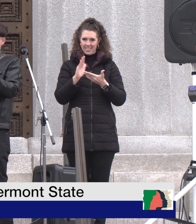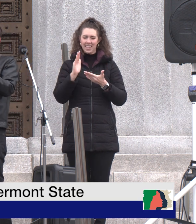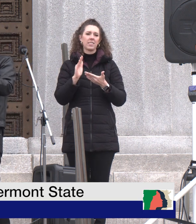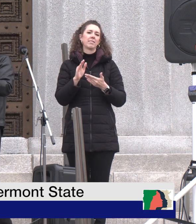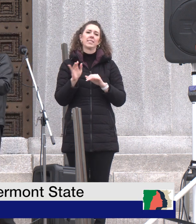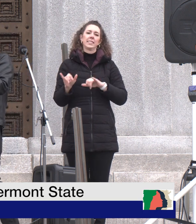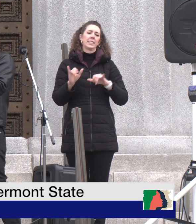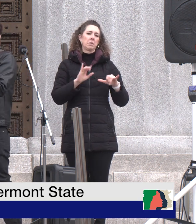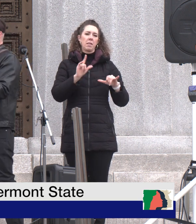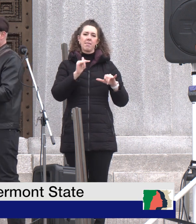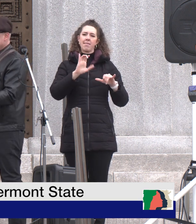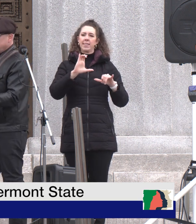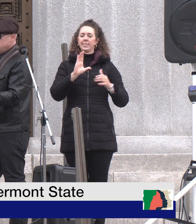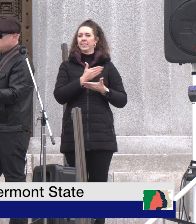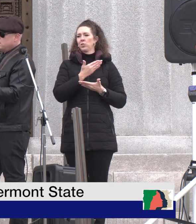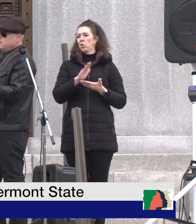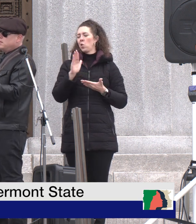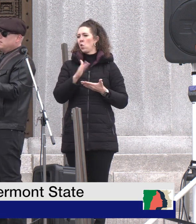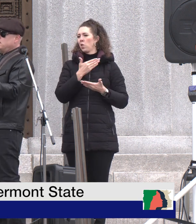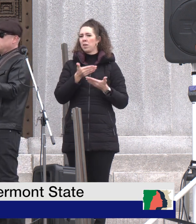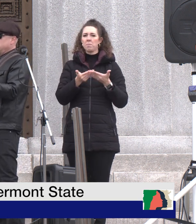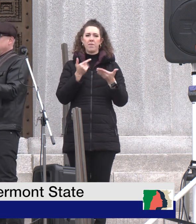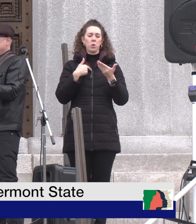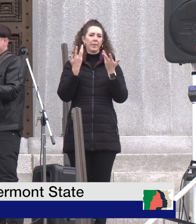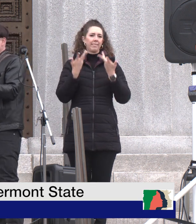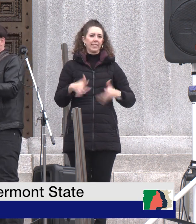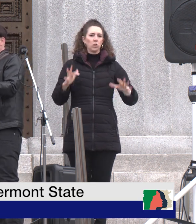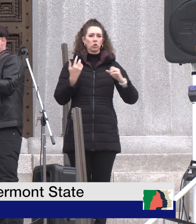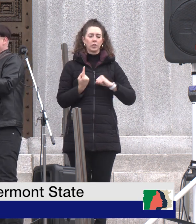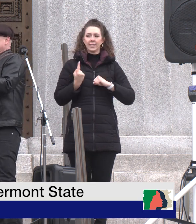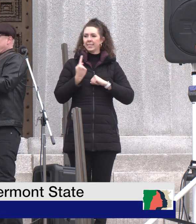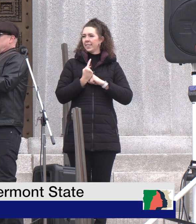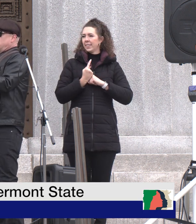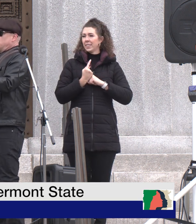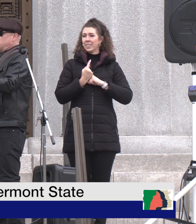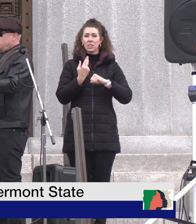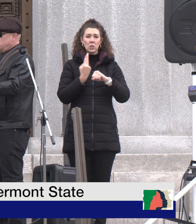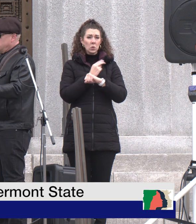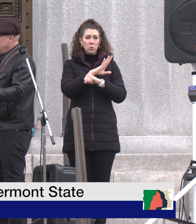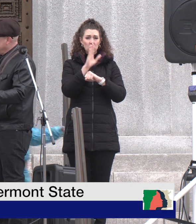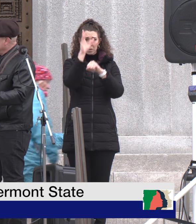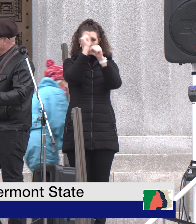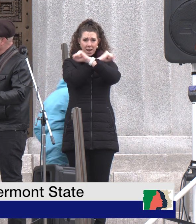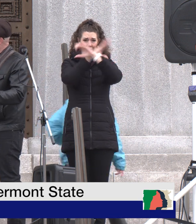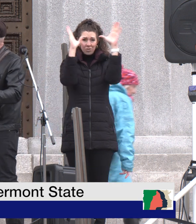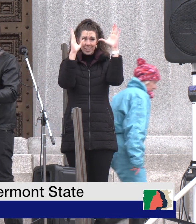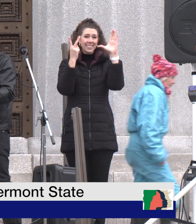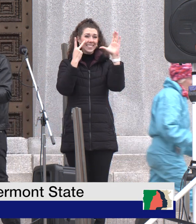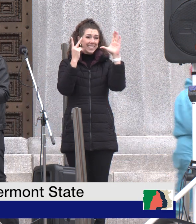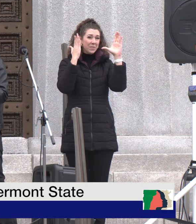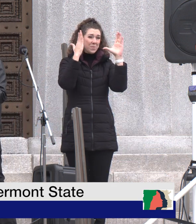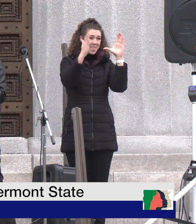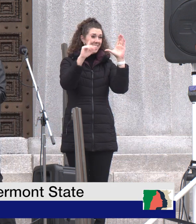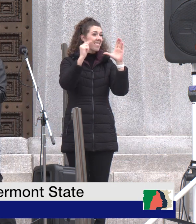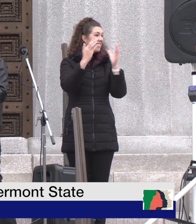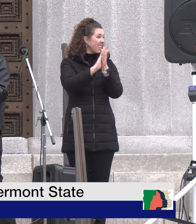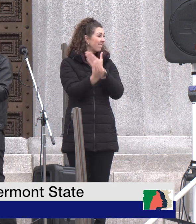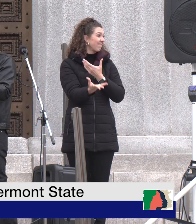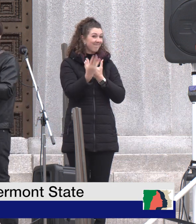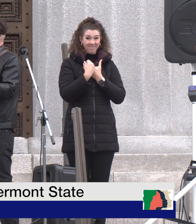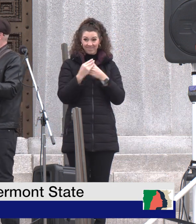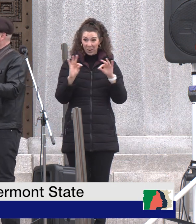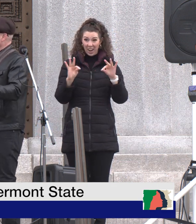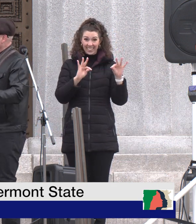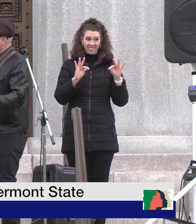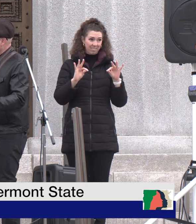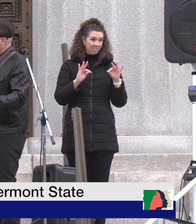Classic song. Before we go here today, using our imaginations, we're going to see it and then we're going to be it. All